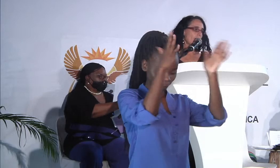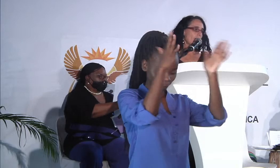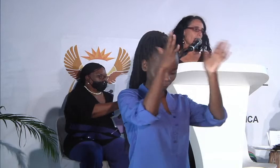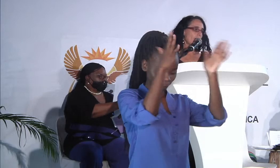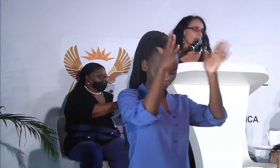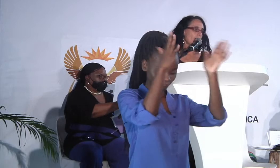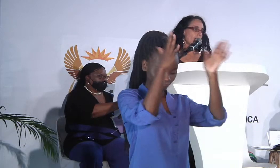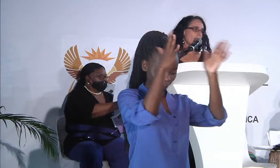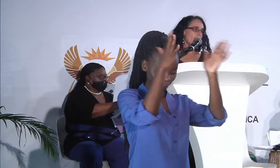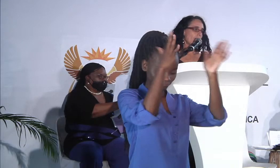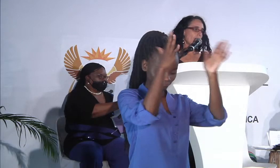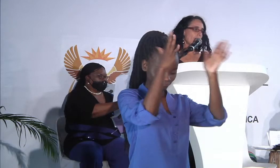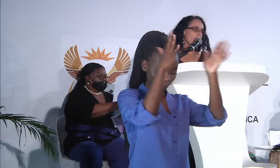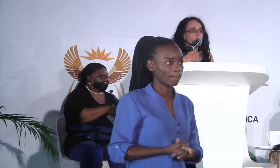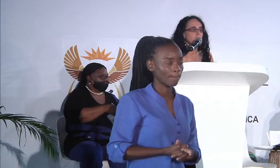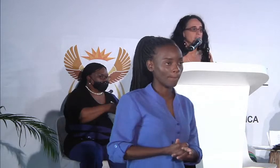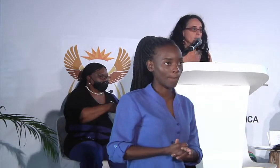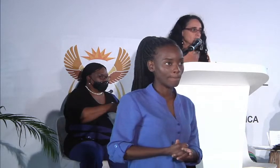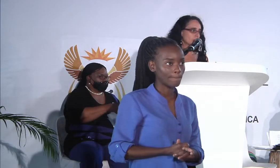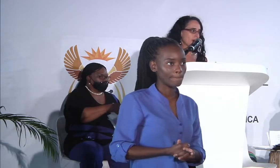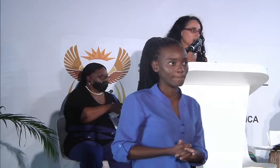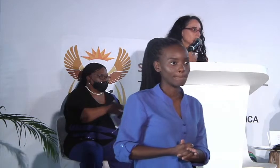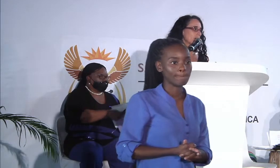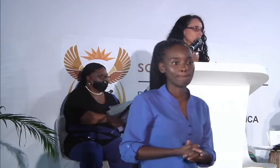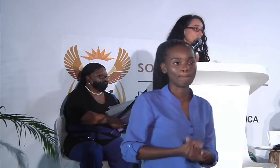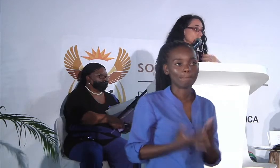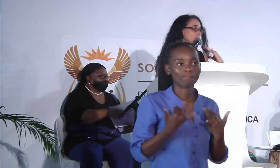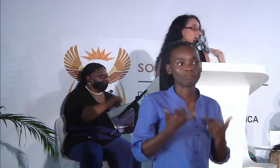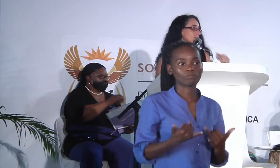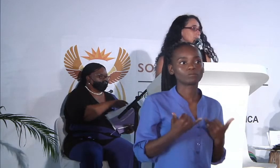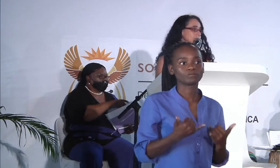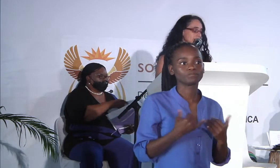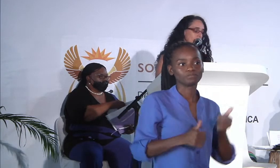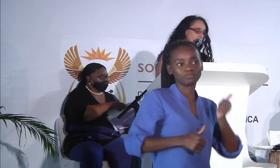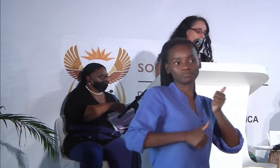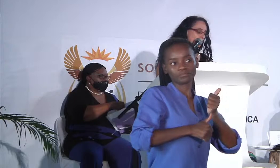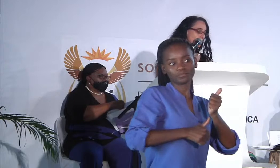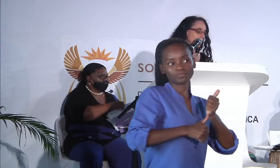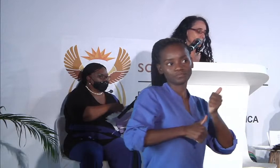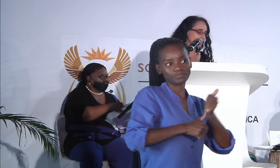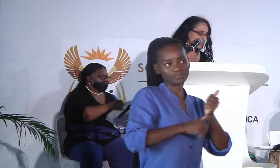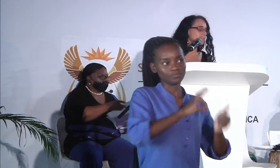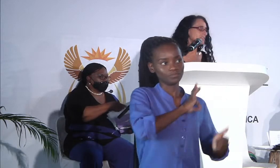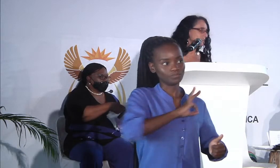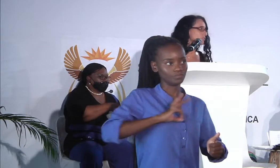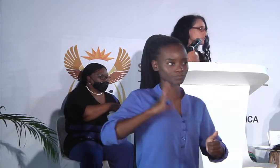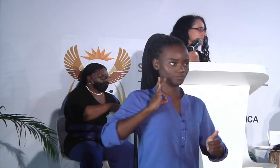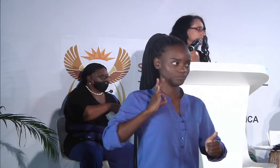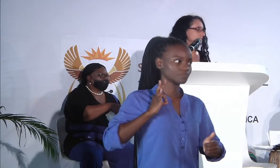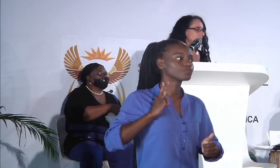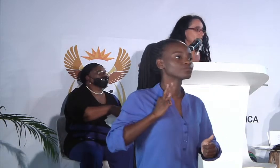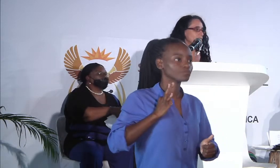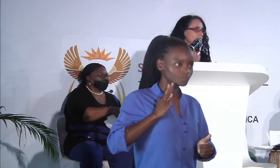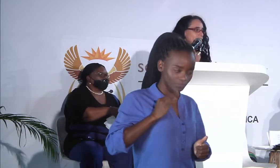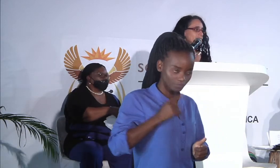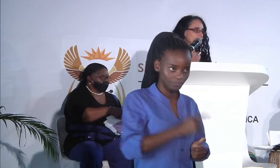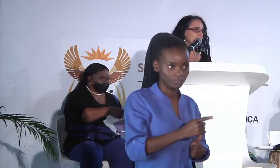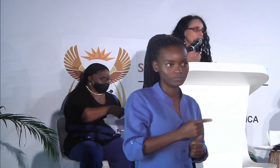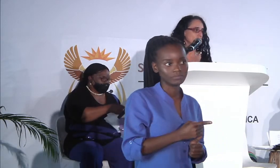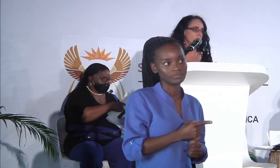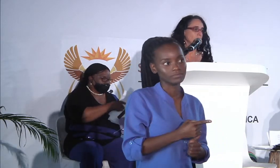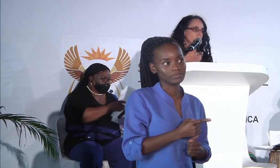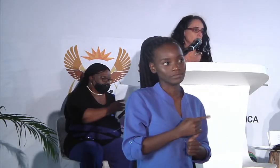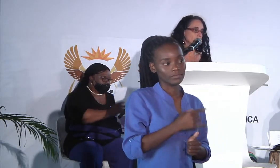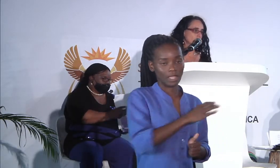And apologies from the Deputy Mayor who had to go to a council meeting at 12 o'clock. She is included in that